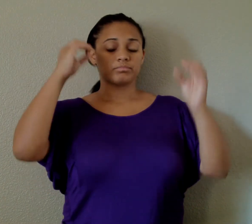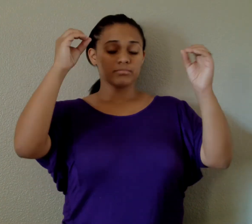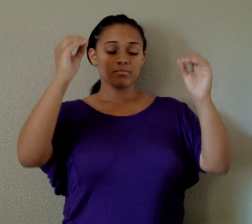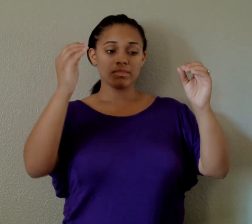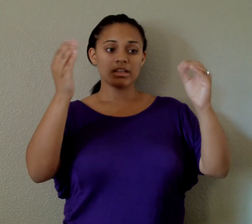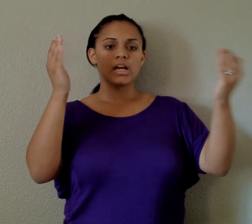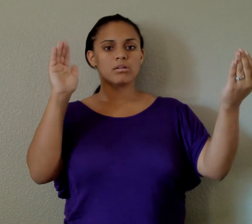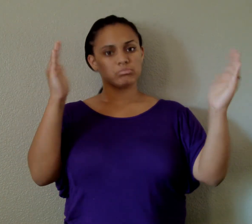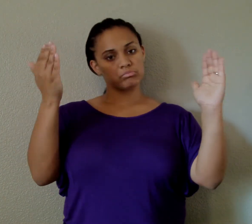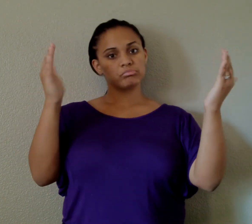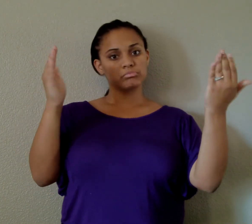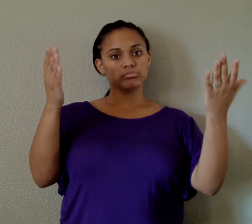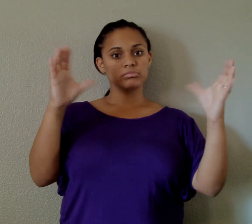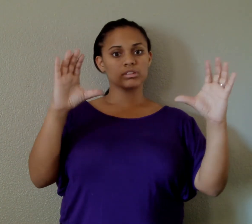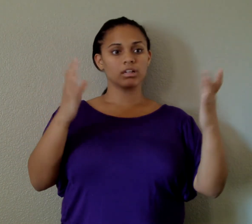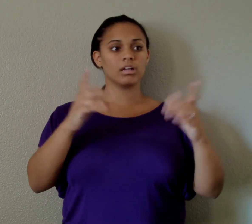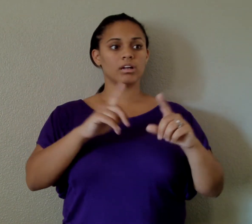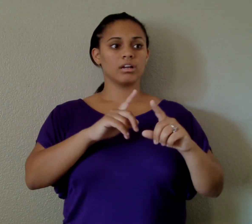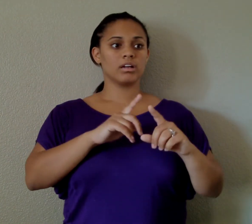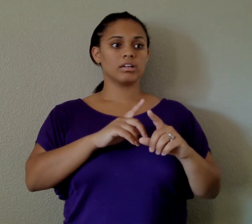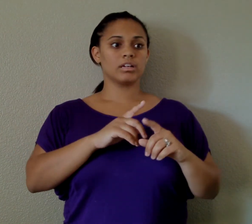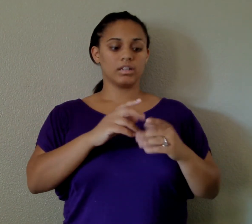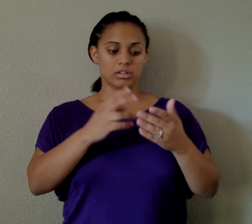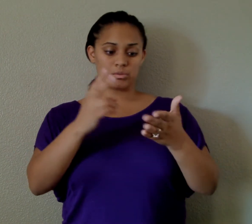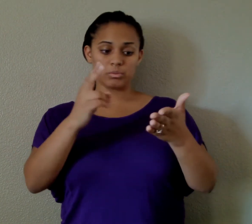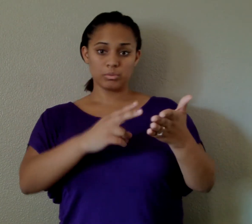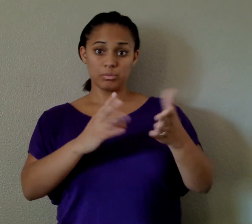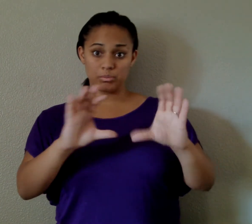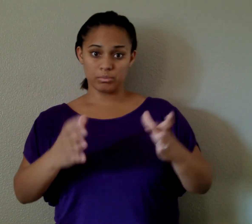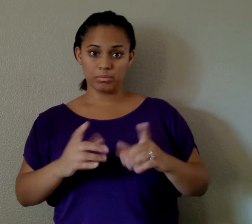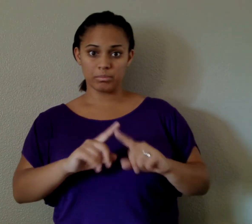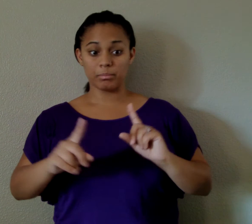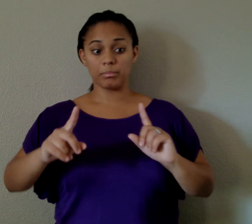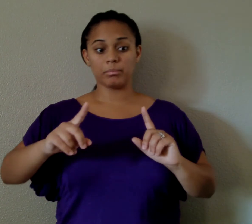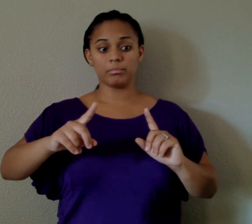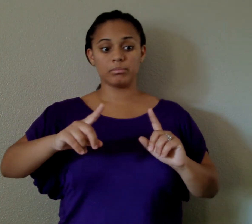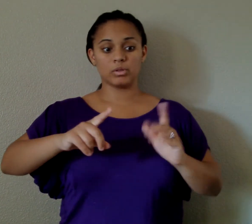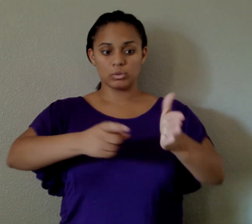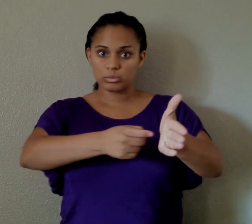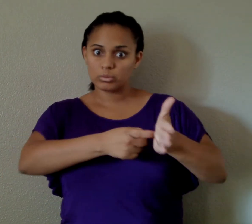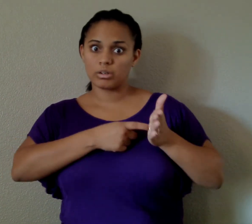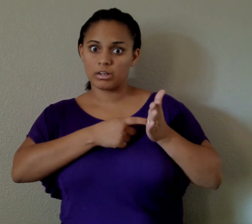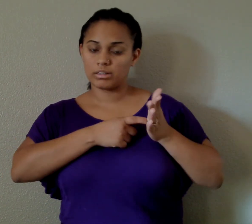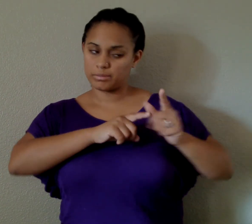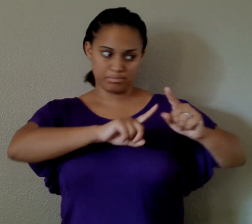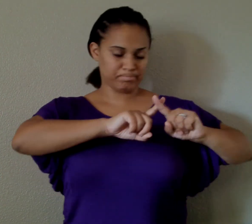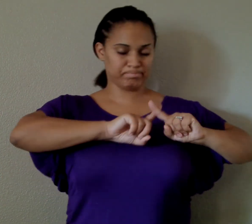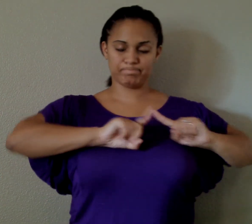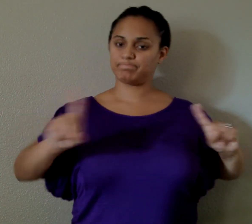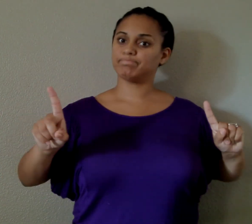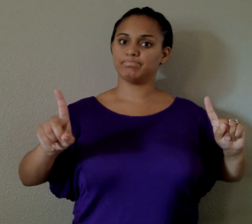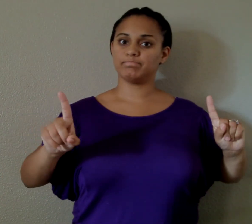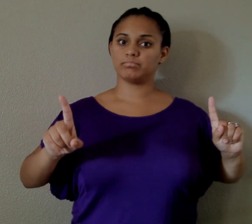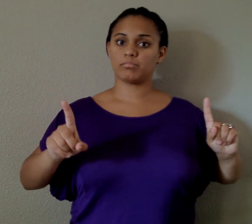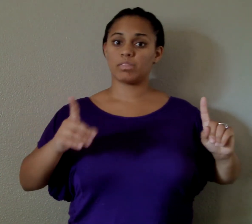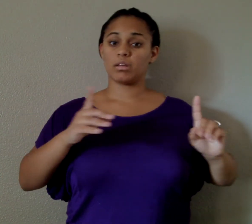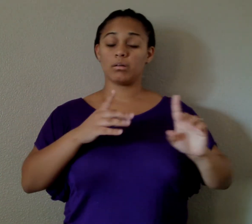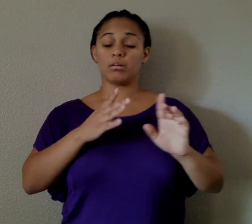reading class, but the needs are very different. So again, the goal is to integrate reading, writing, and research projects in a meaningful way for